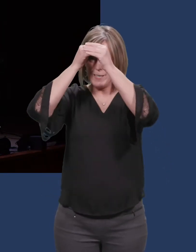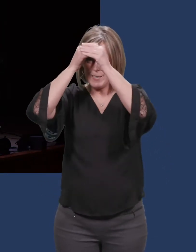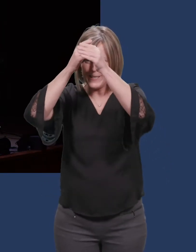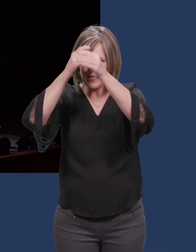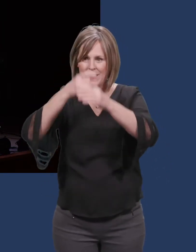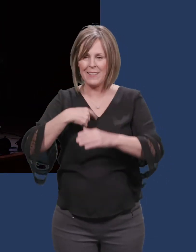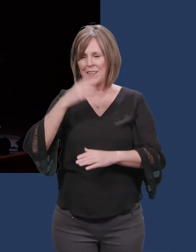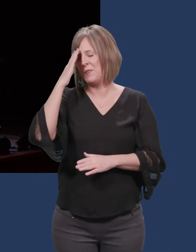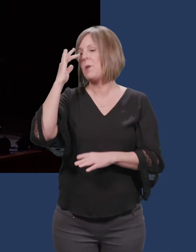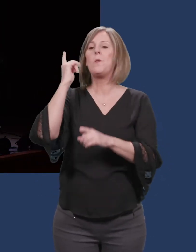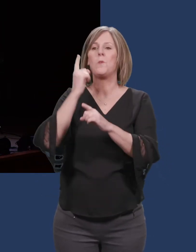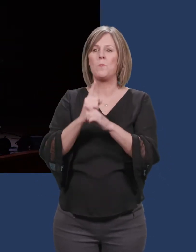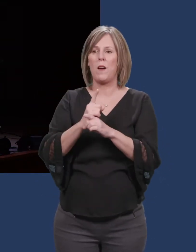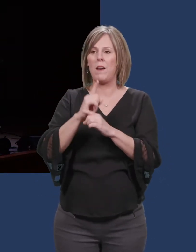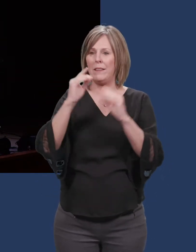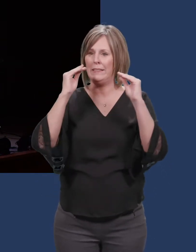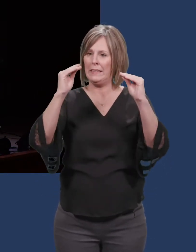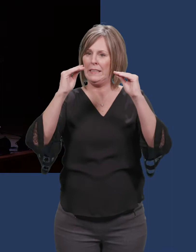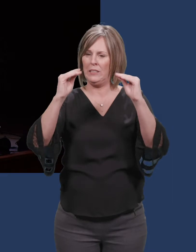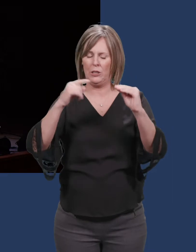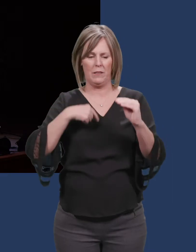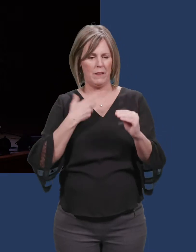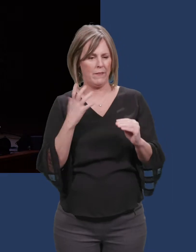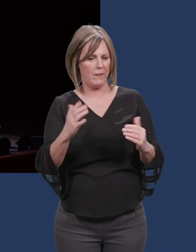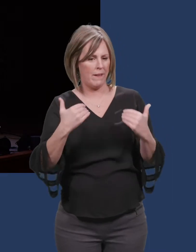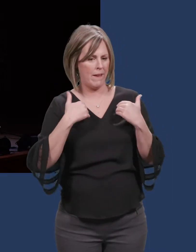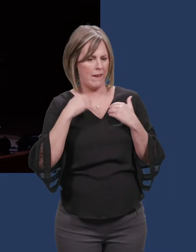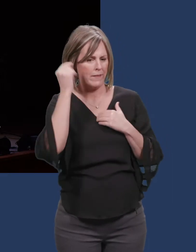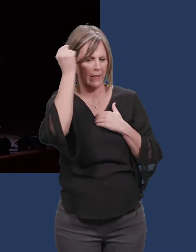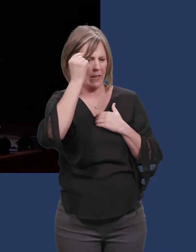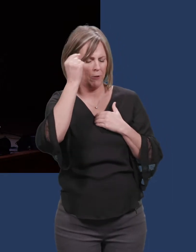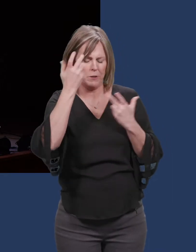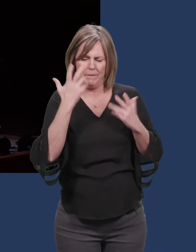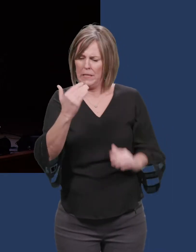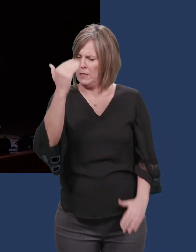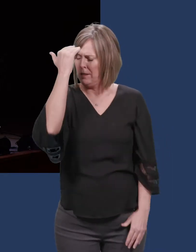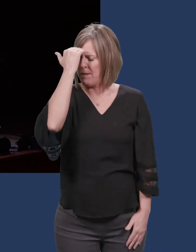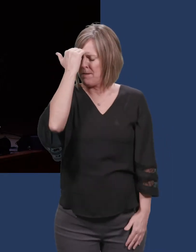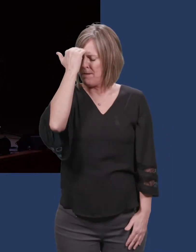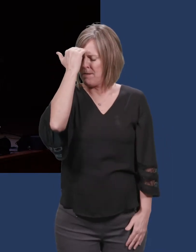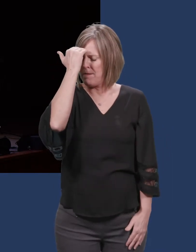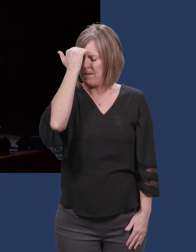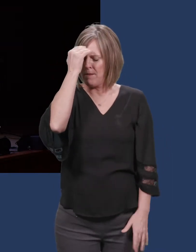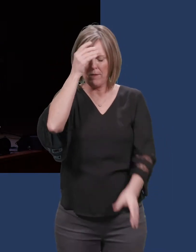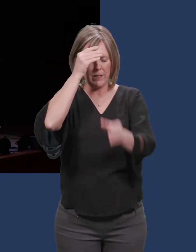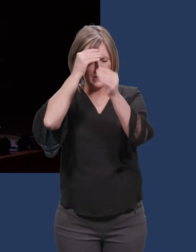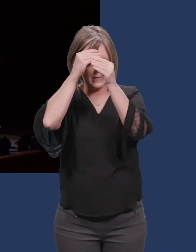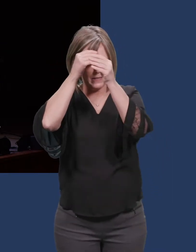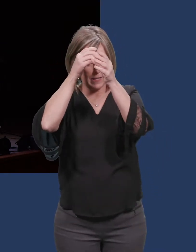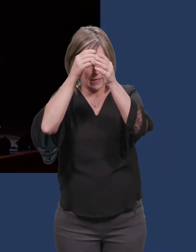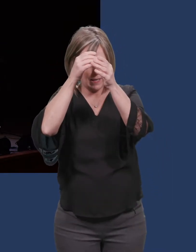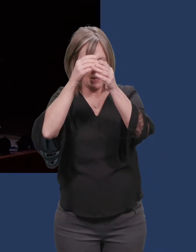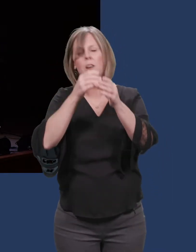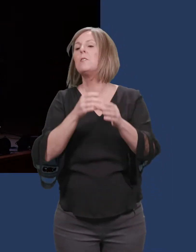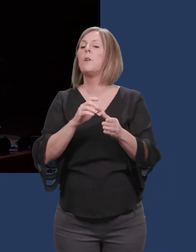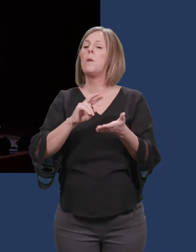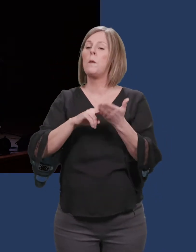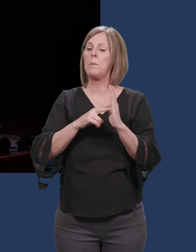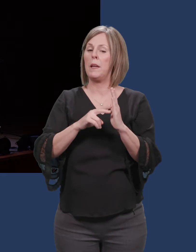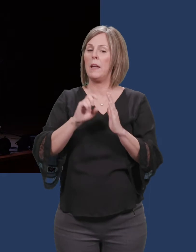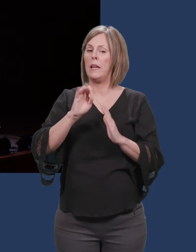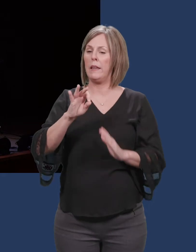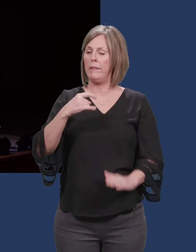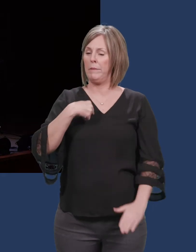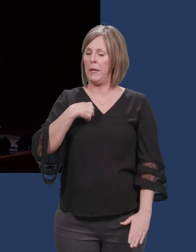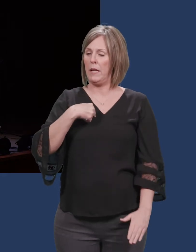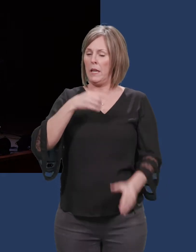can pass the test, that I've got my theology down. Because if I know that that's how you are seen as a